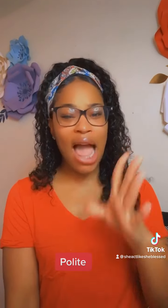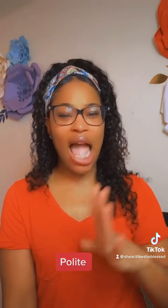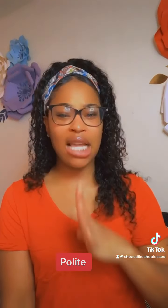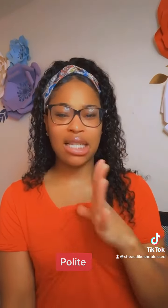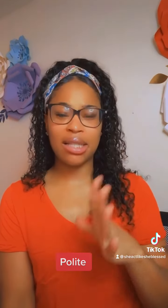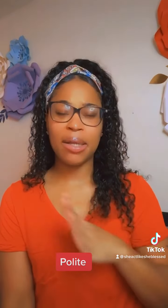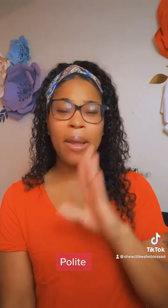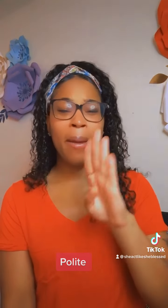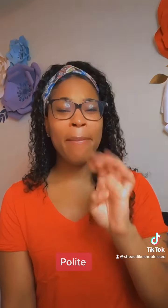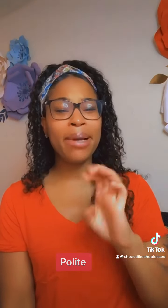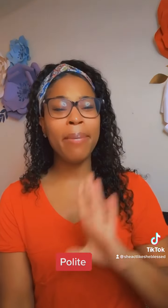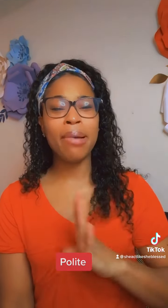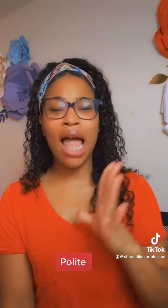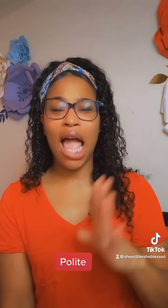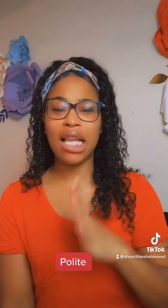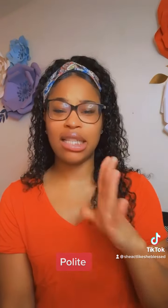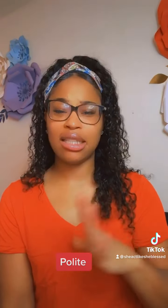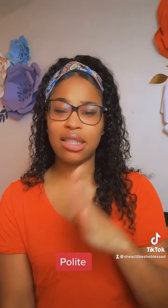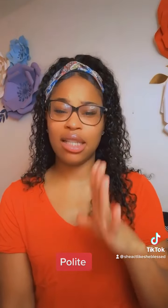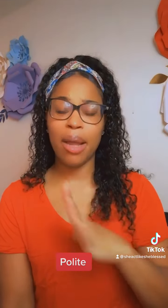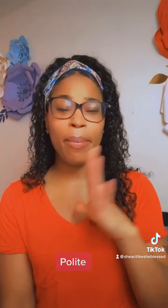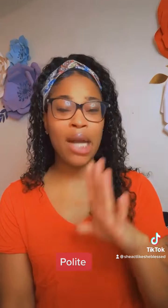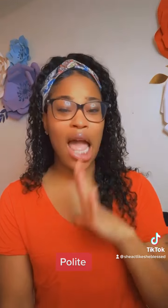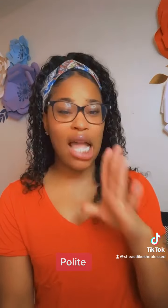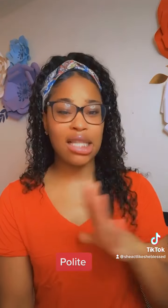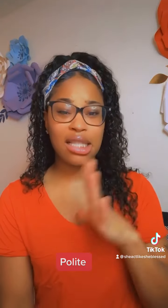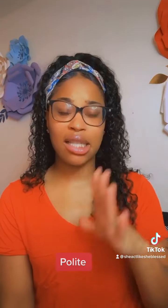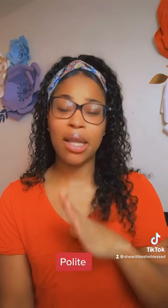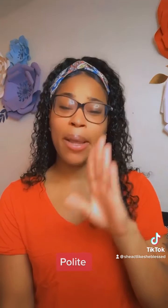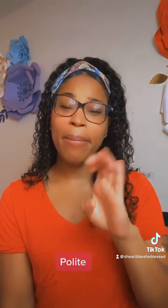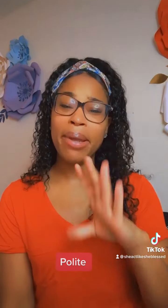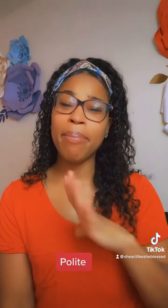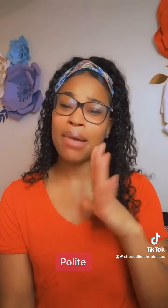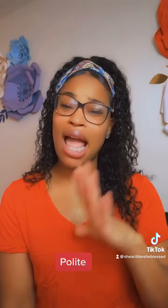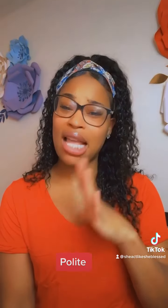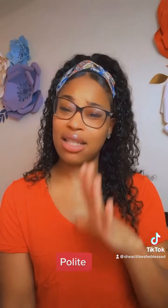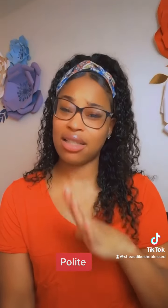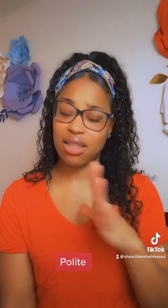Plug. Be plug. Plug. Be plug.